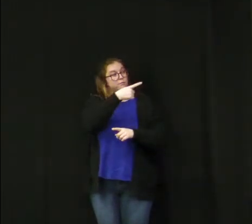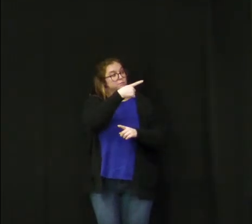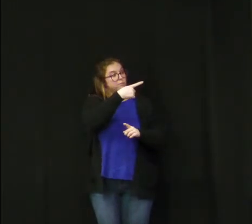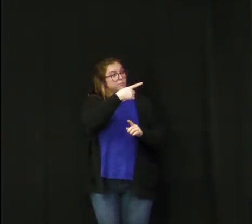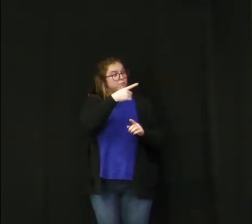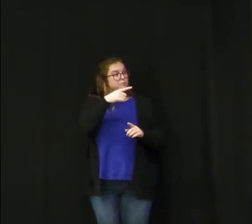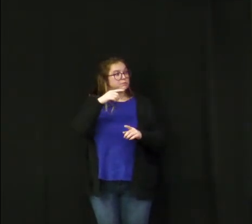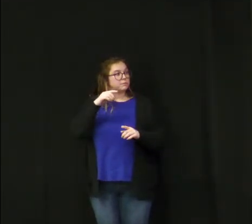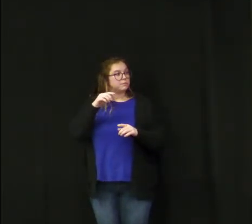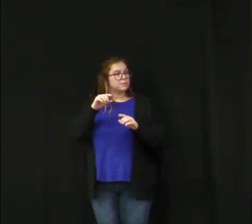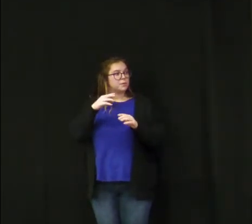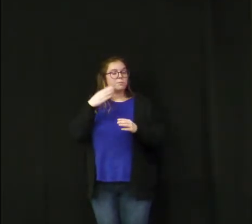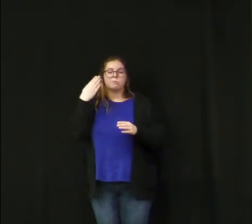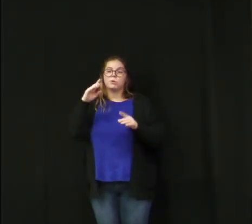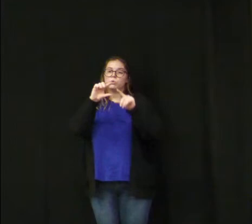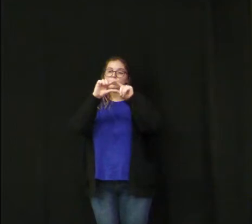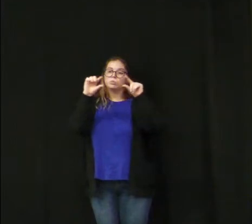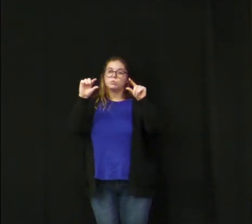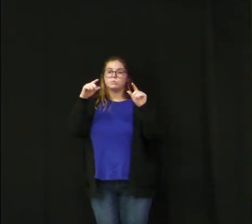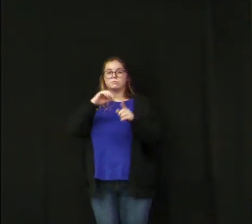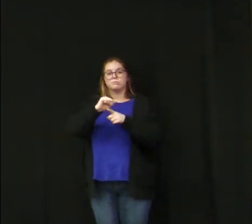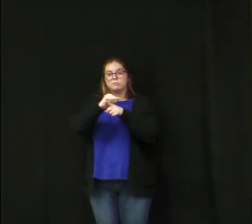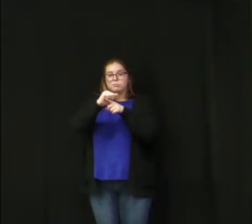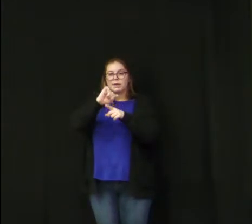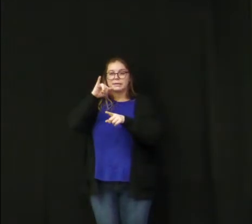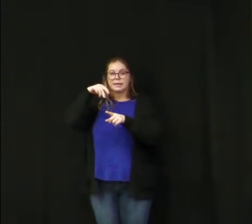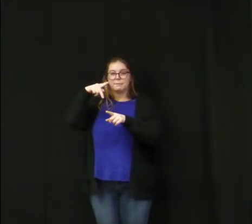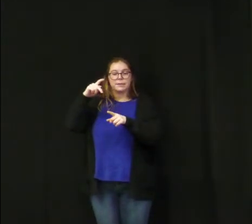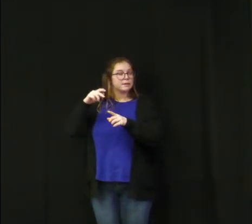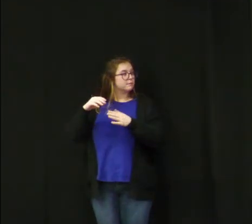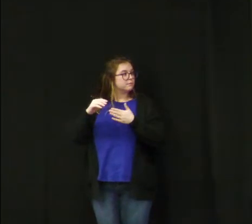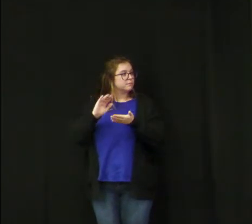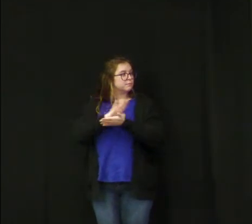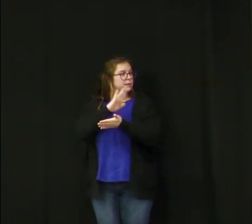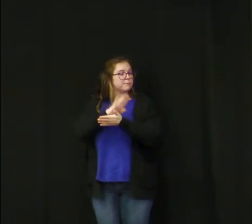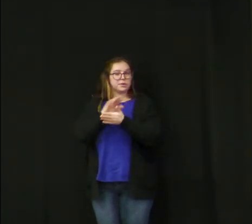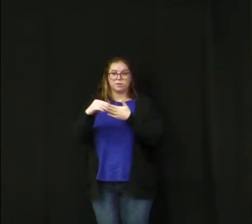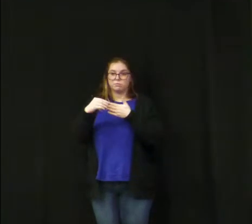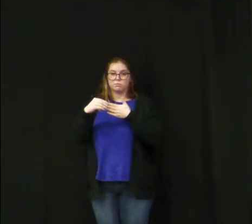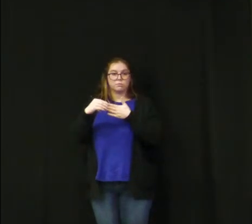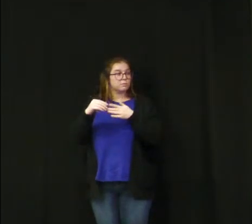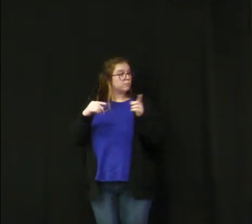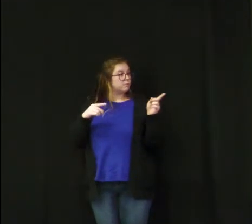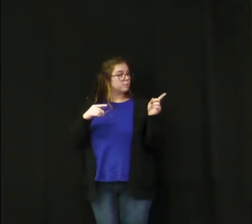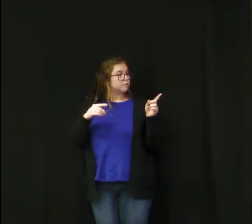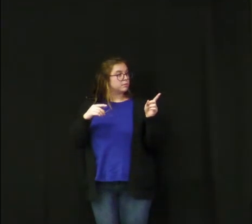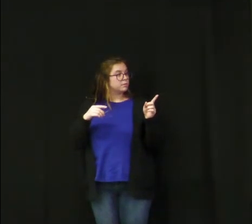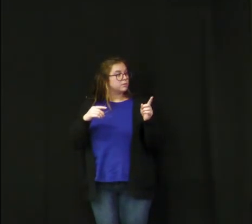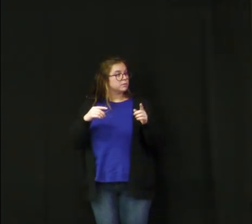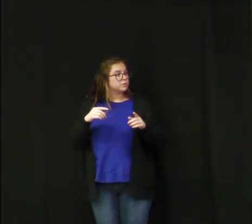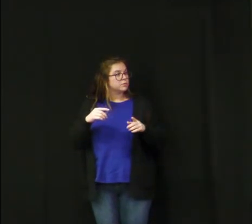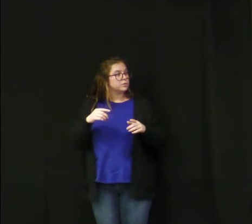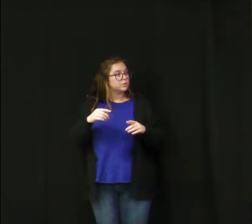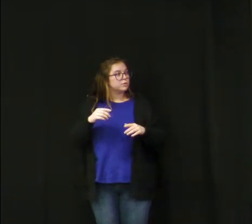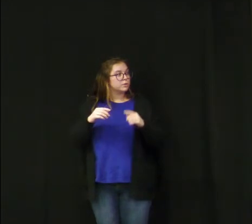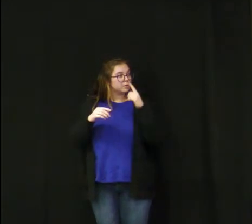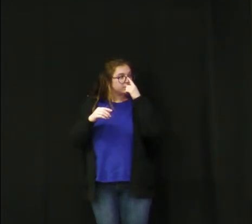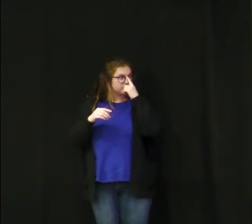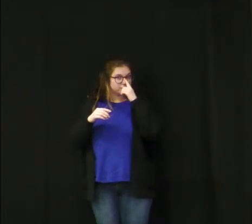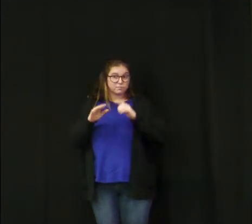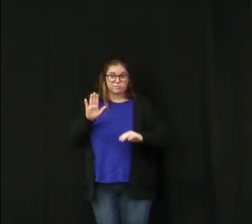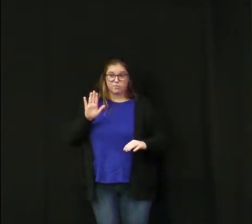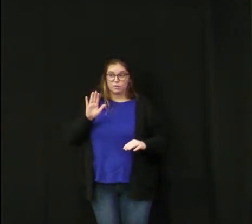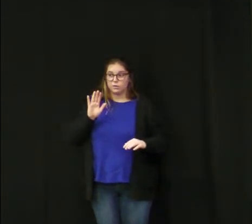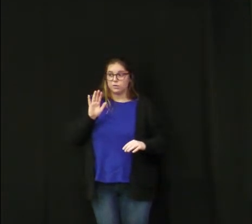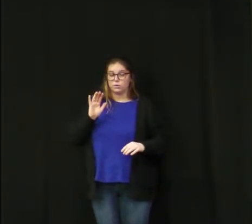it. And what we want you to do is to look through the present levels in the IEP and highlight